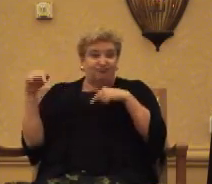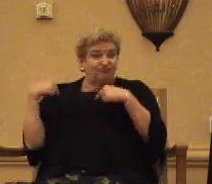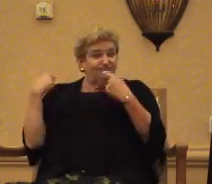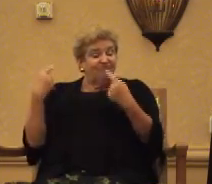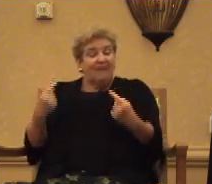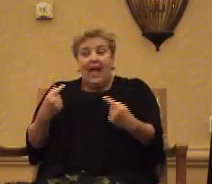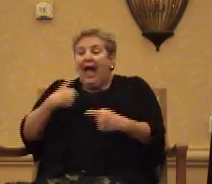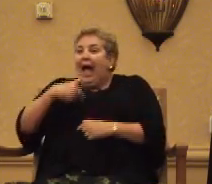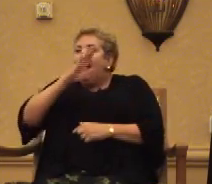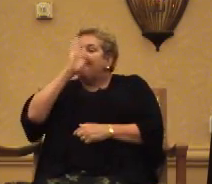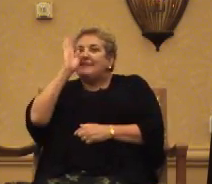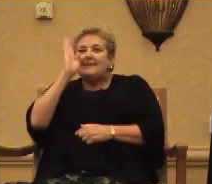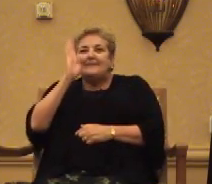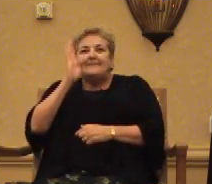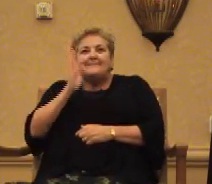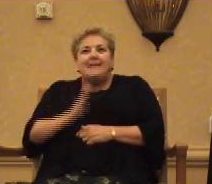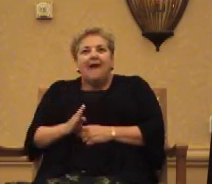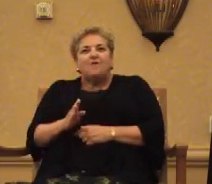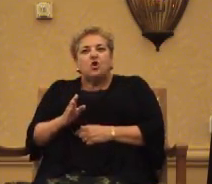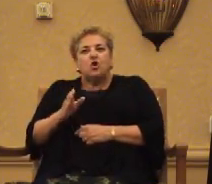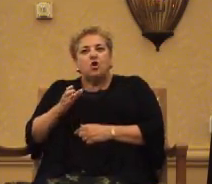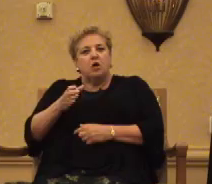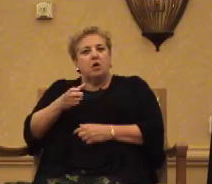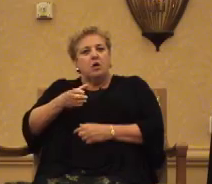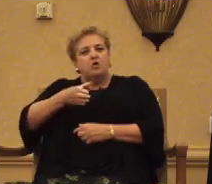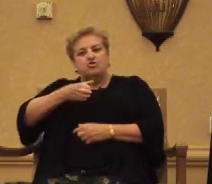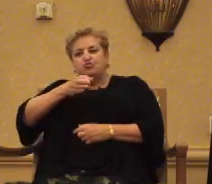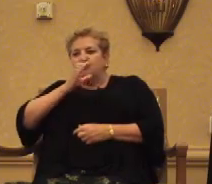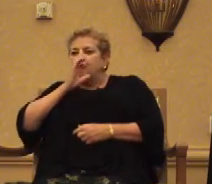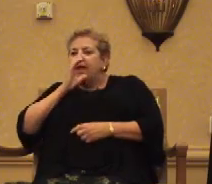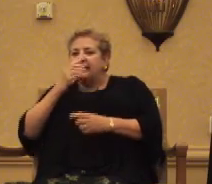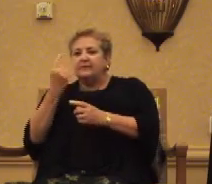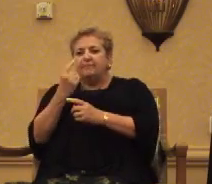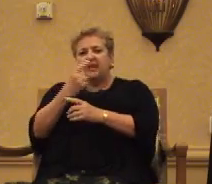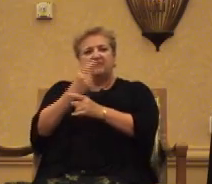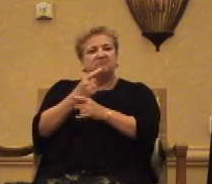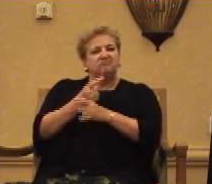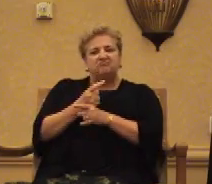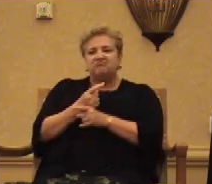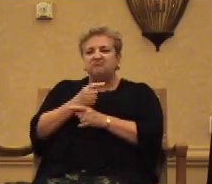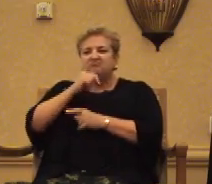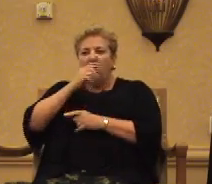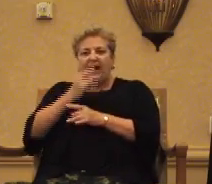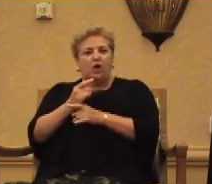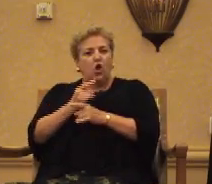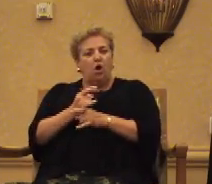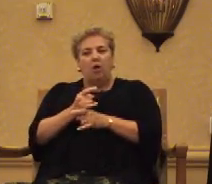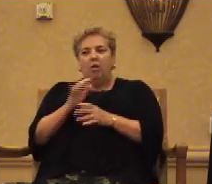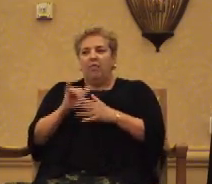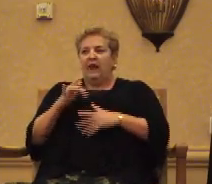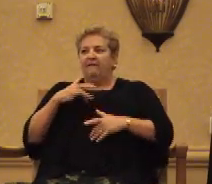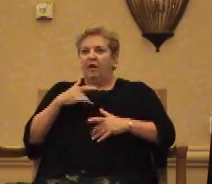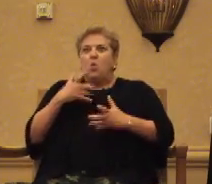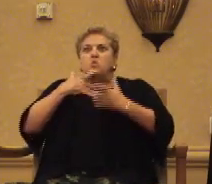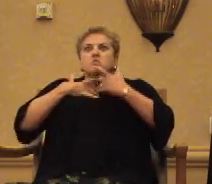I have never taken a non-alcoholic drink or a social drink in my life that ever did anything other than that phenomenon of craving for